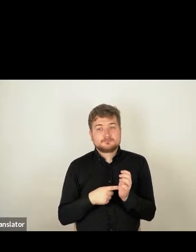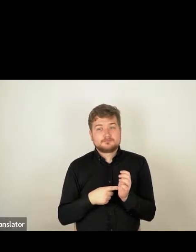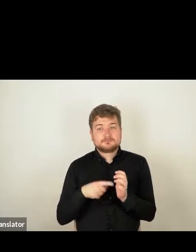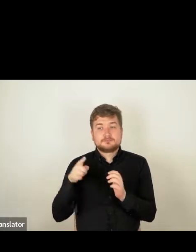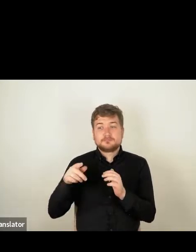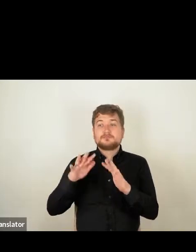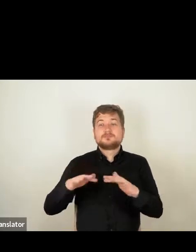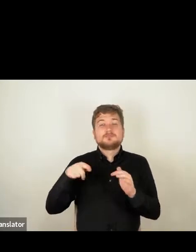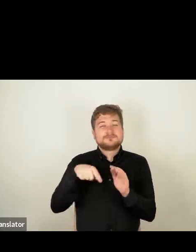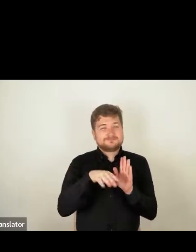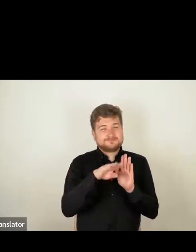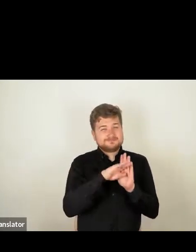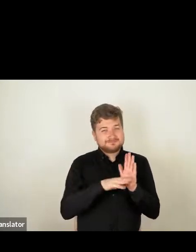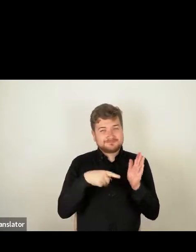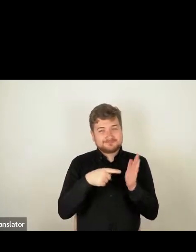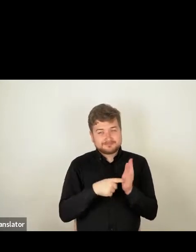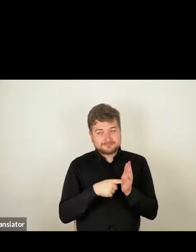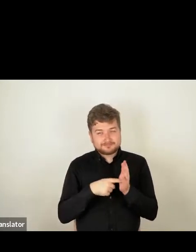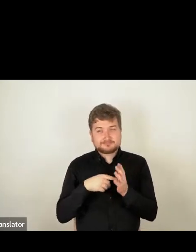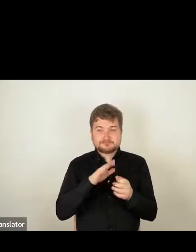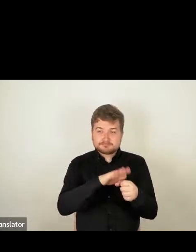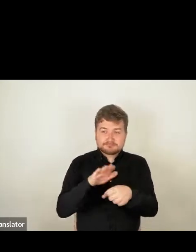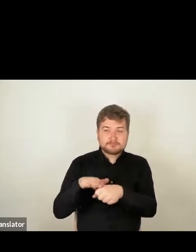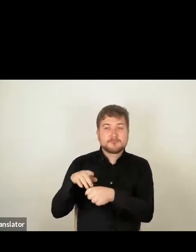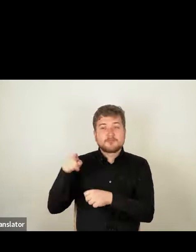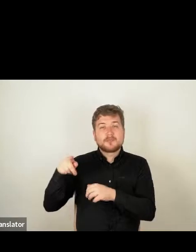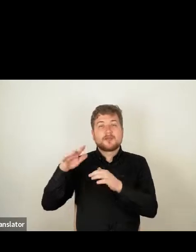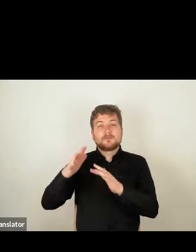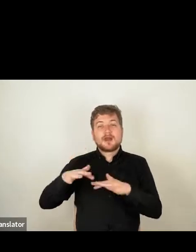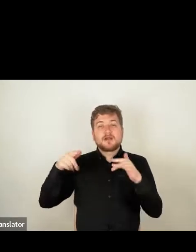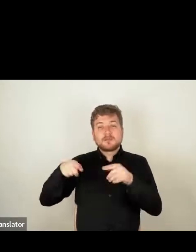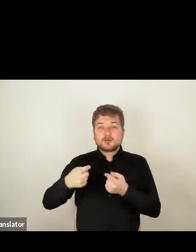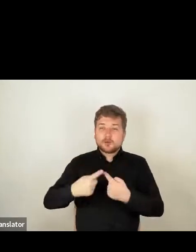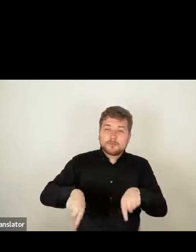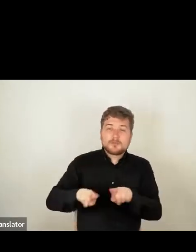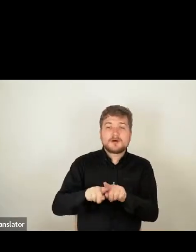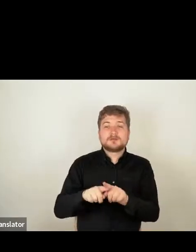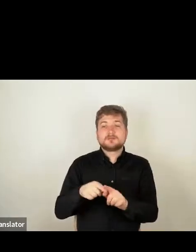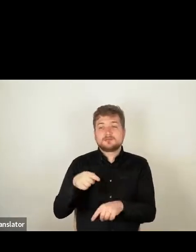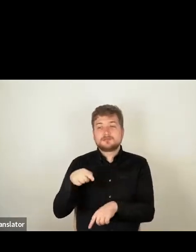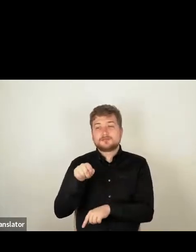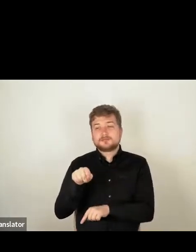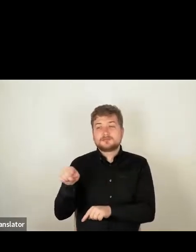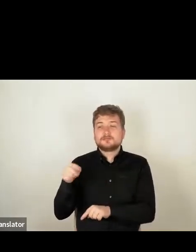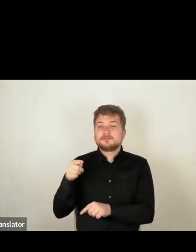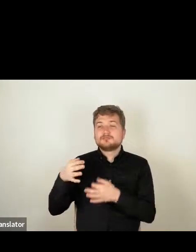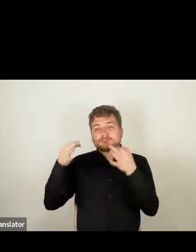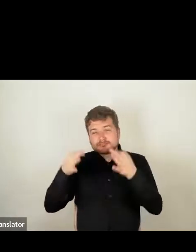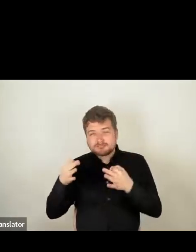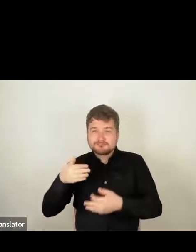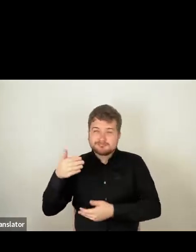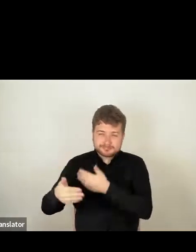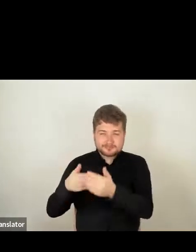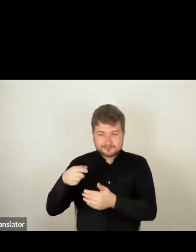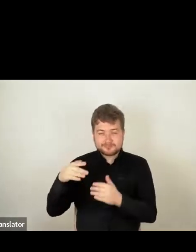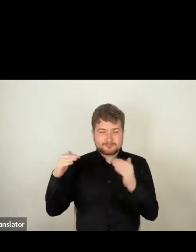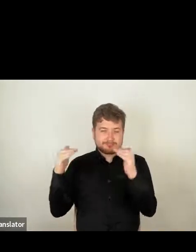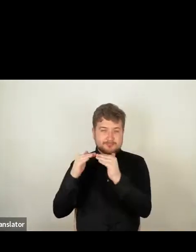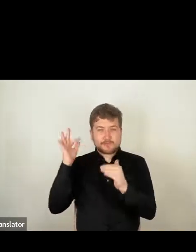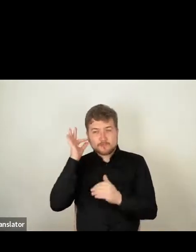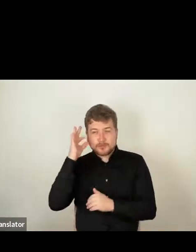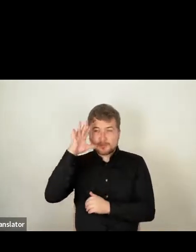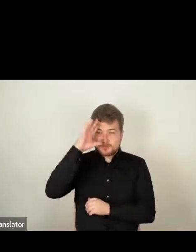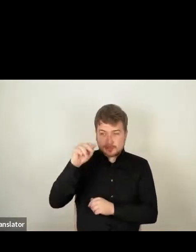I think the important thing is to again have women in decision-making processes in committees and to look at how we have equal representation on